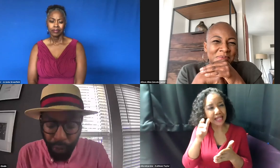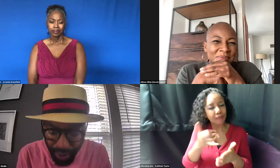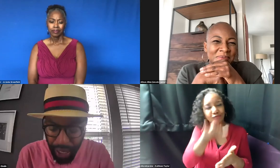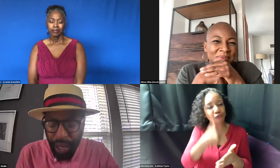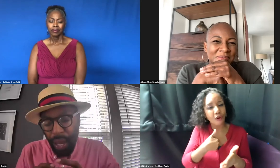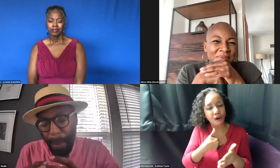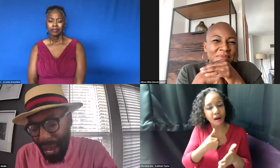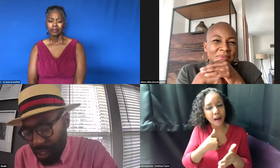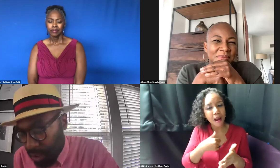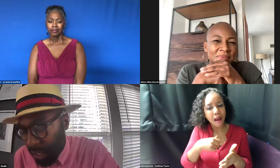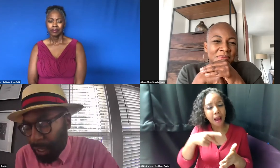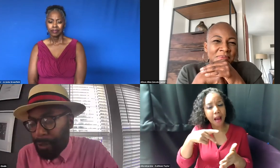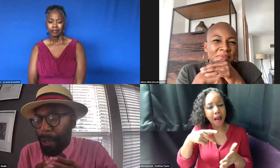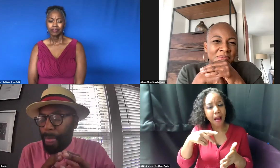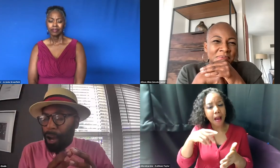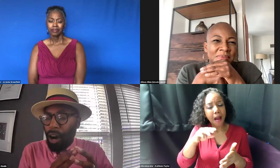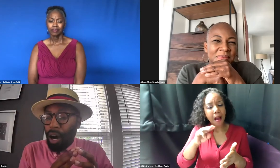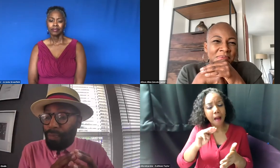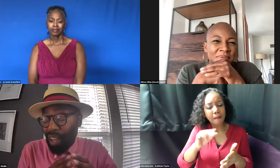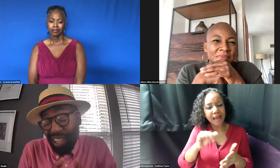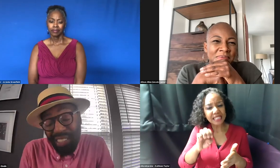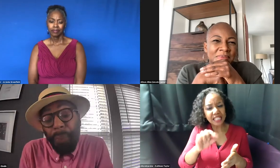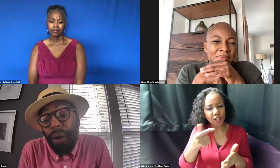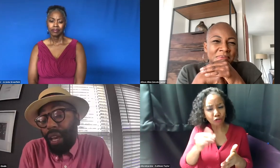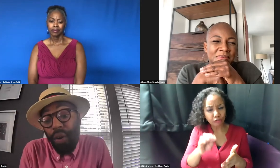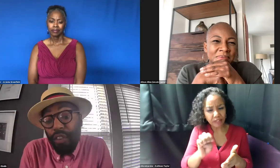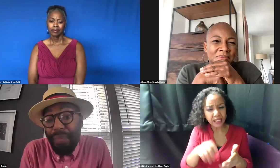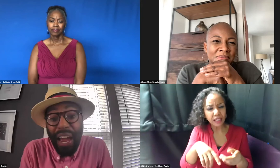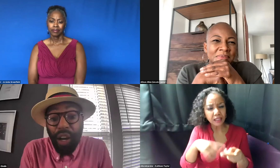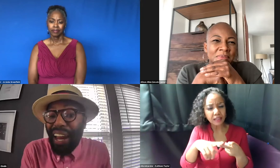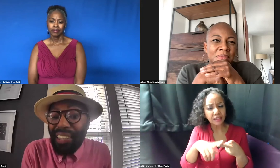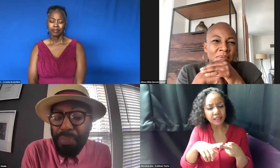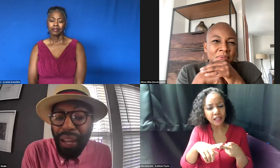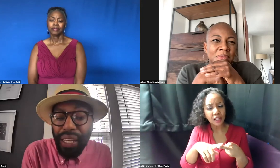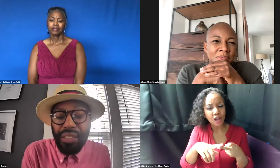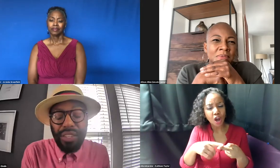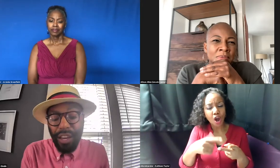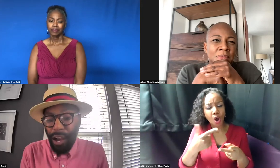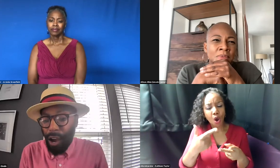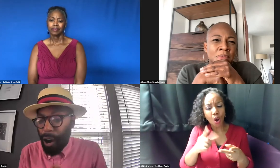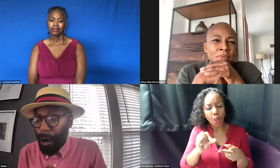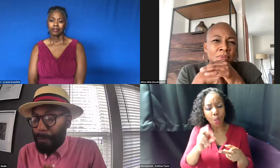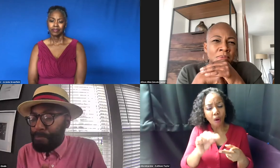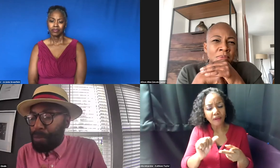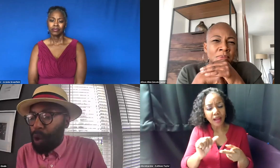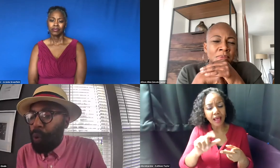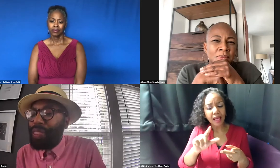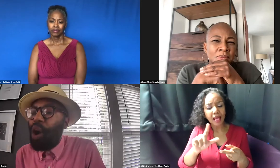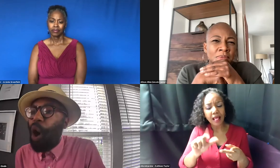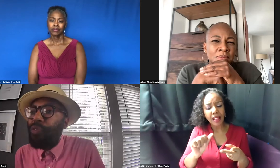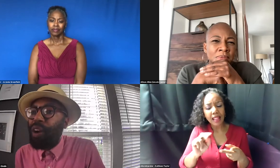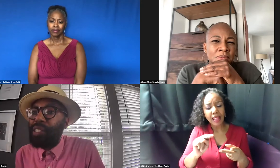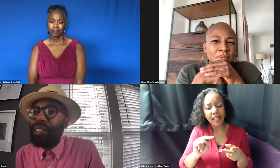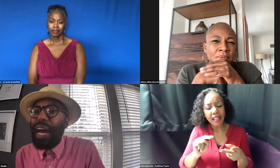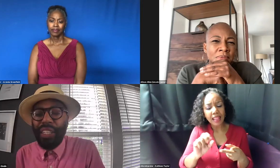Paulo Freire, Maxine mm-hmm. Green, a contemporary hero of mine, Gloria Ladson Billings, mm-hmm. What